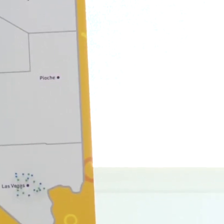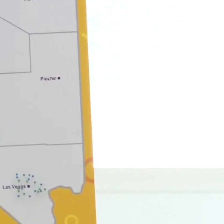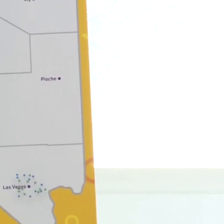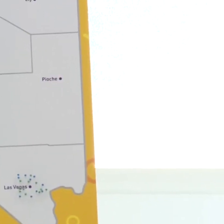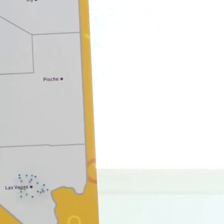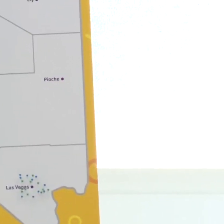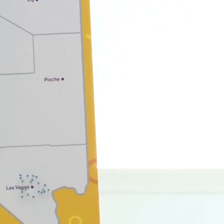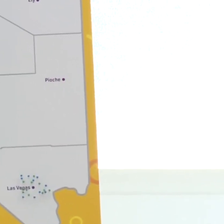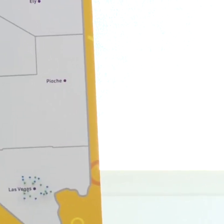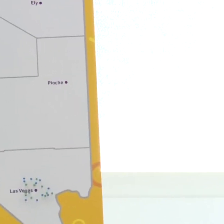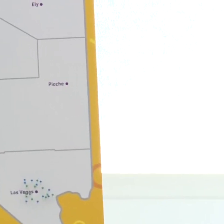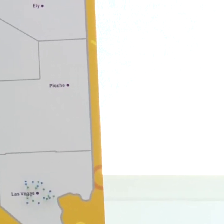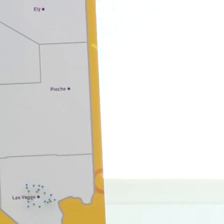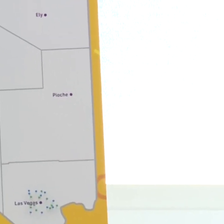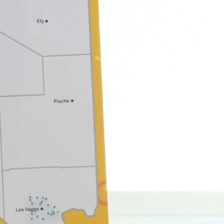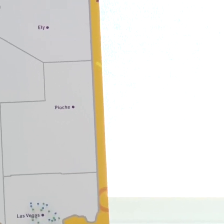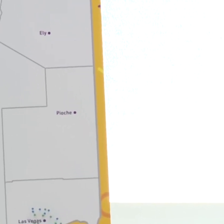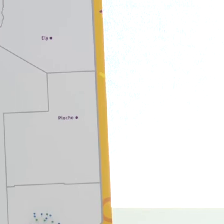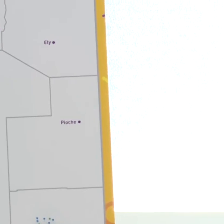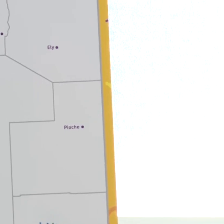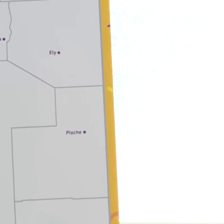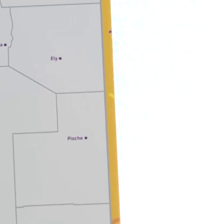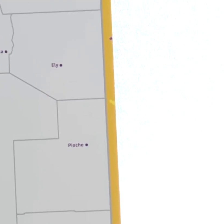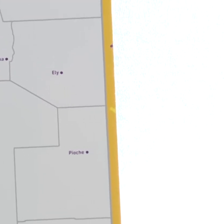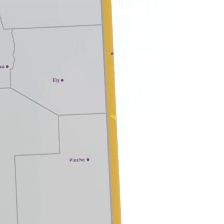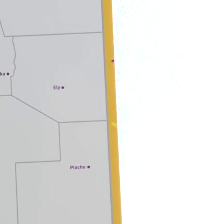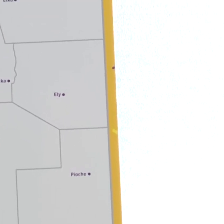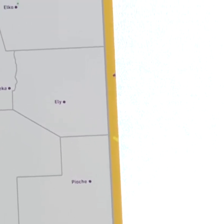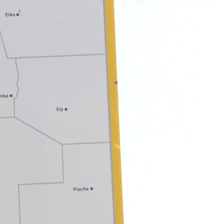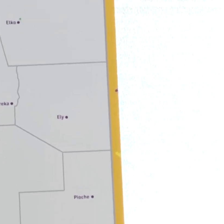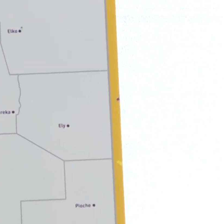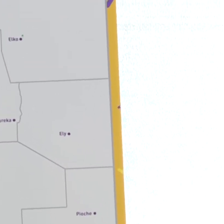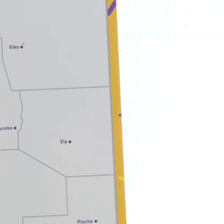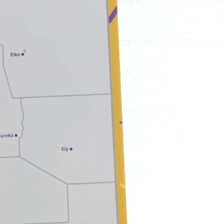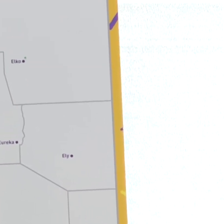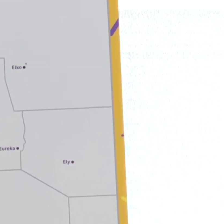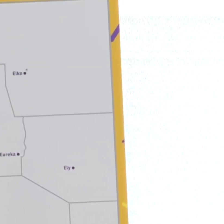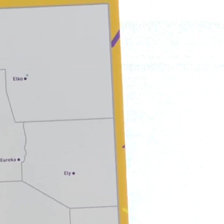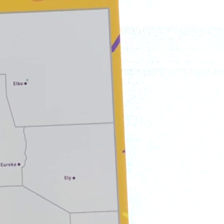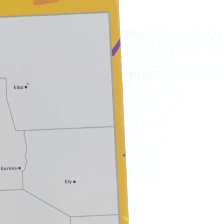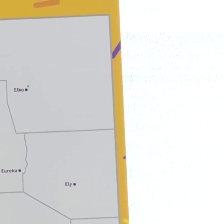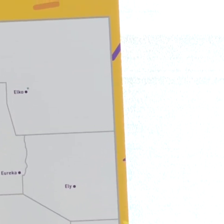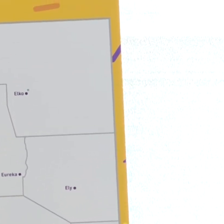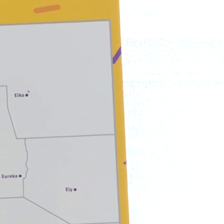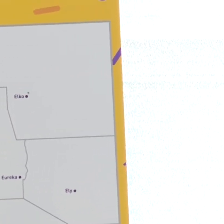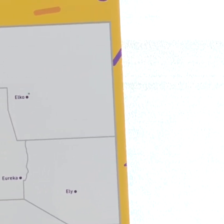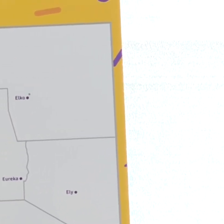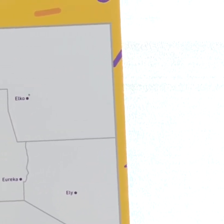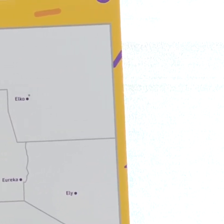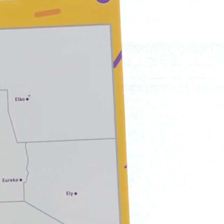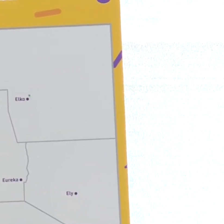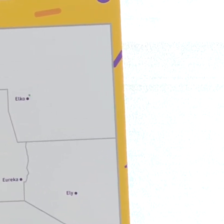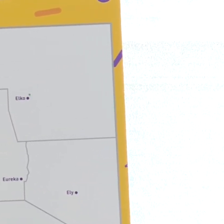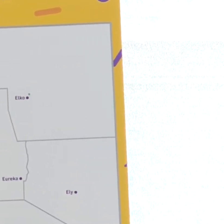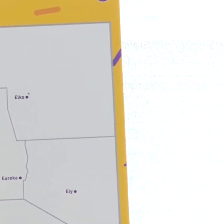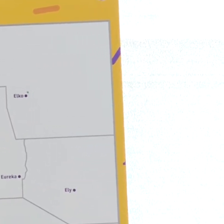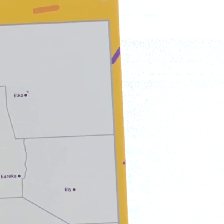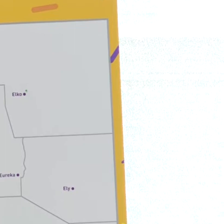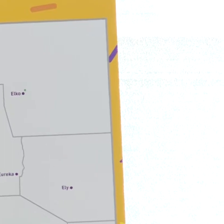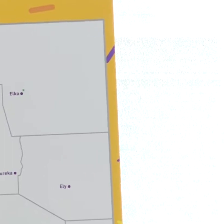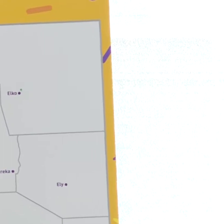205 of this week's winners live. In addition to the prize we'll be announcing tonight, there are